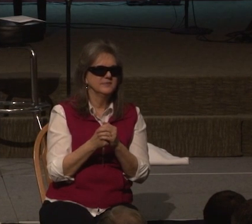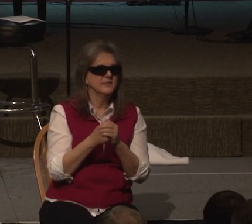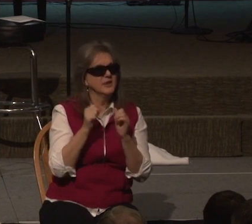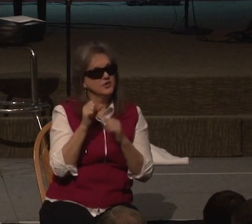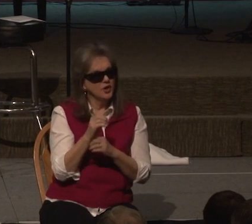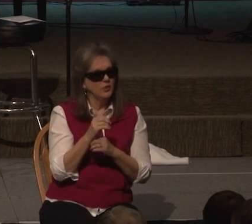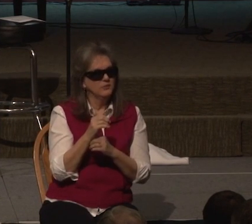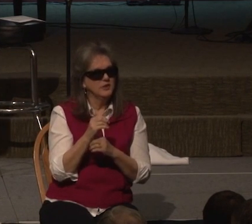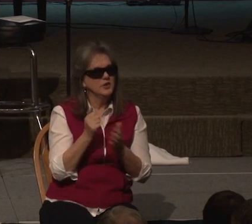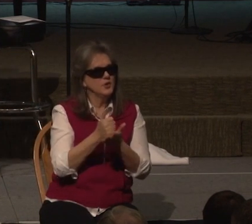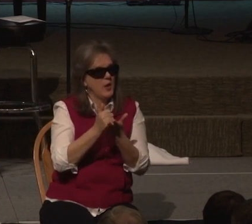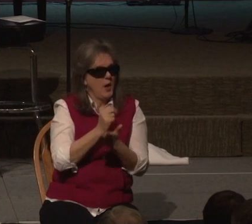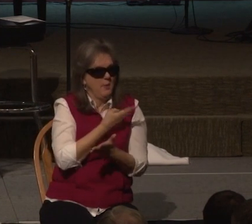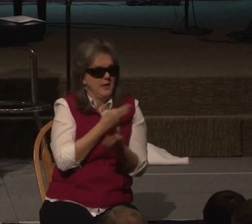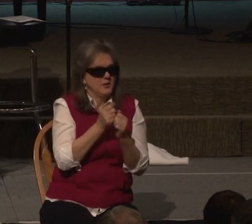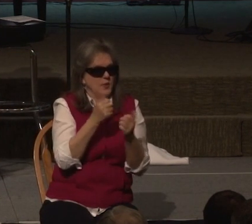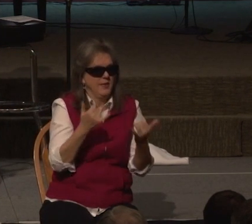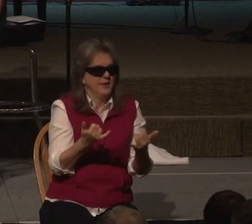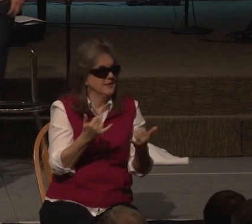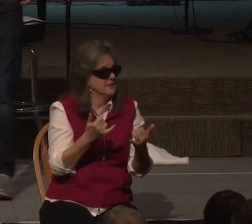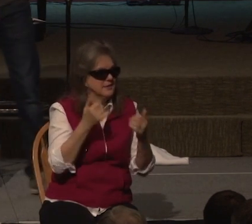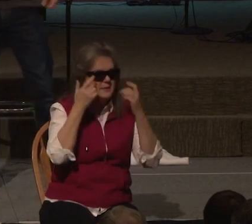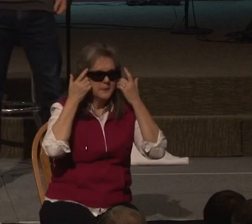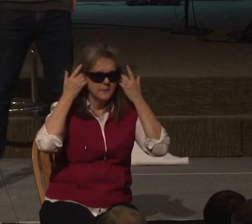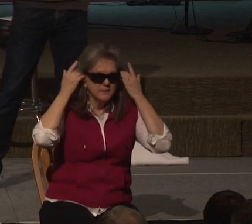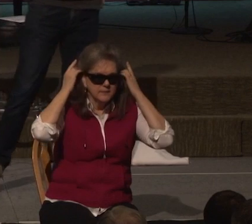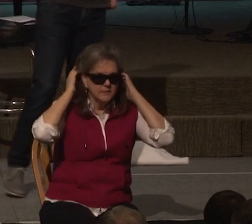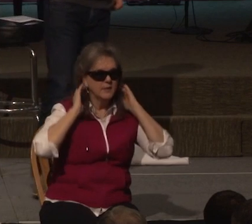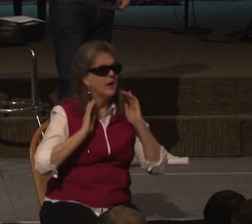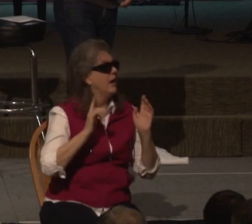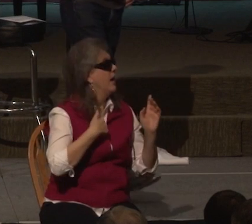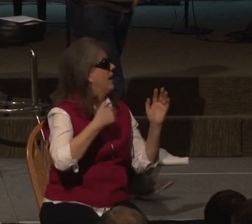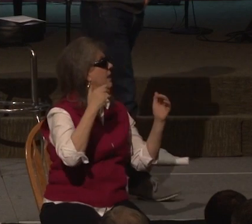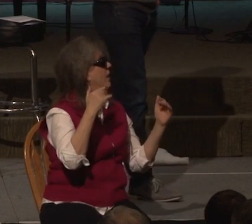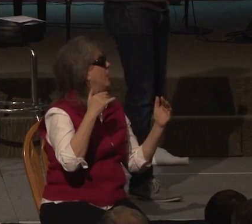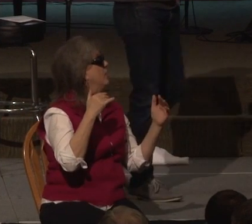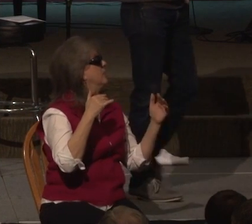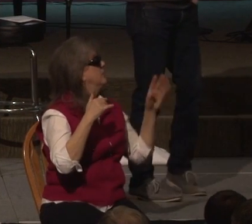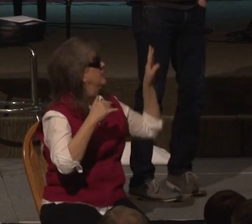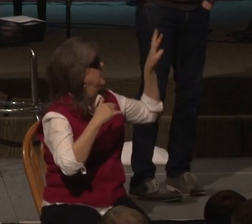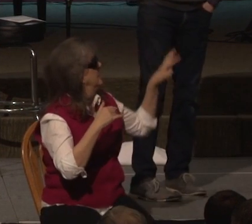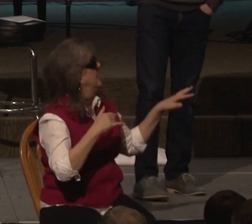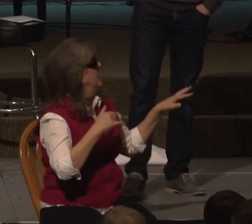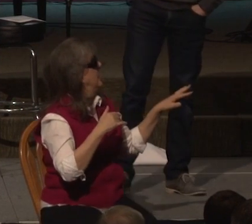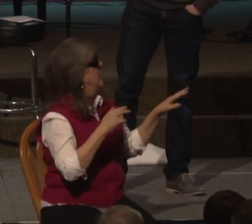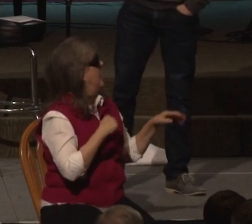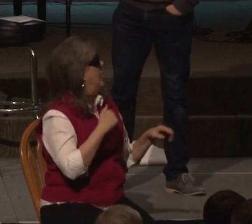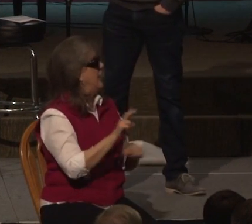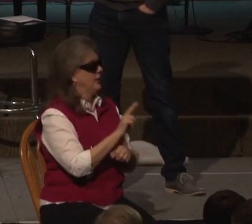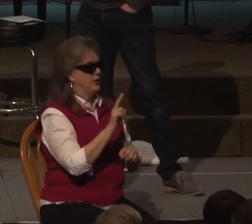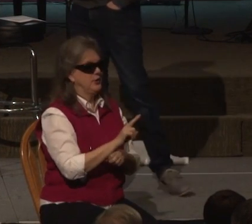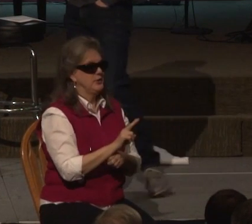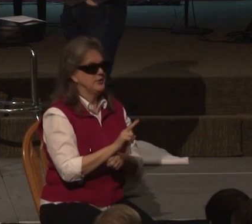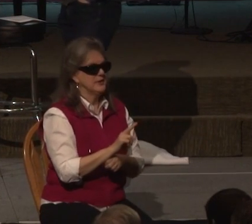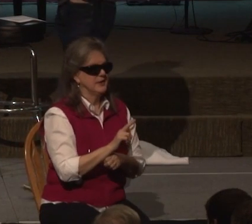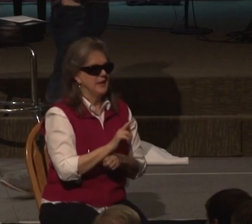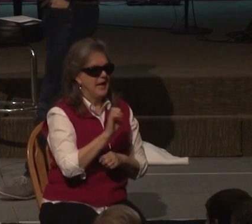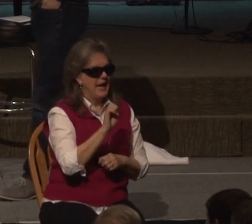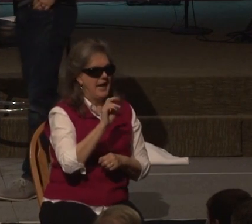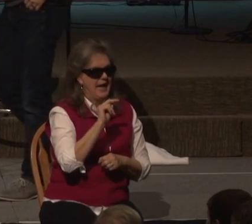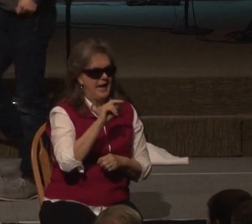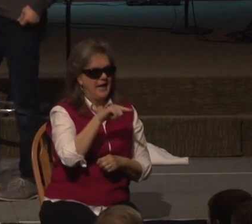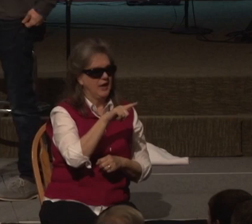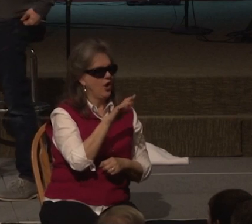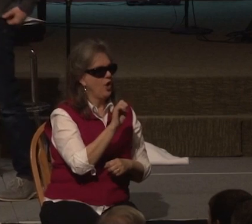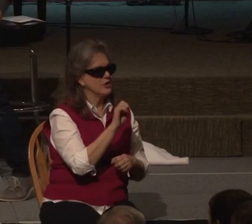So, to help us with this a little bit, I'm hoping this graphic comes up. This is a tool that I use. It's called the Engel Scale.